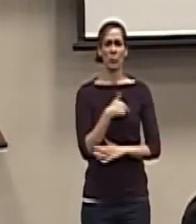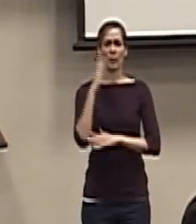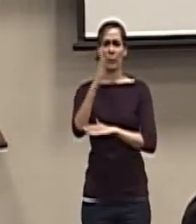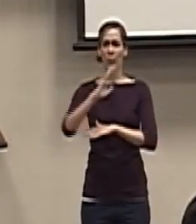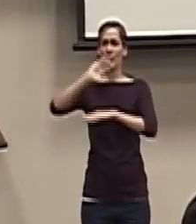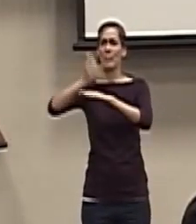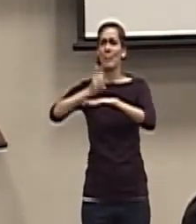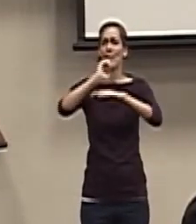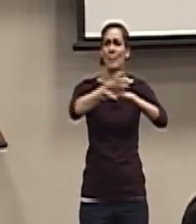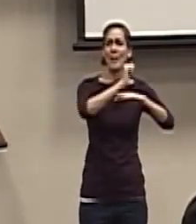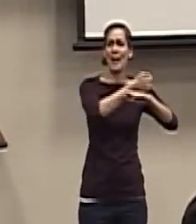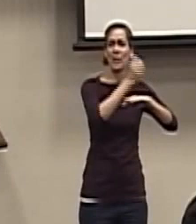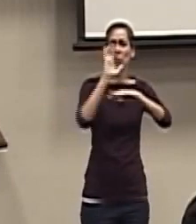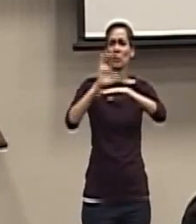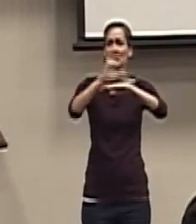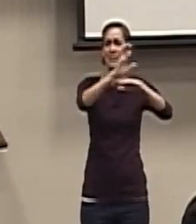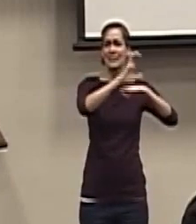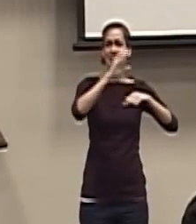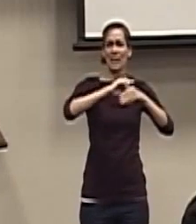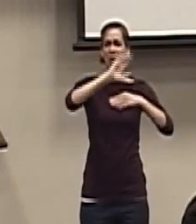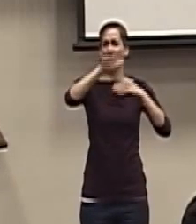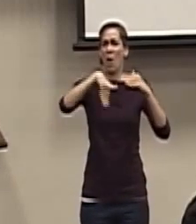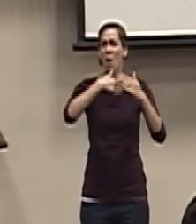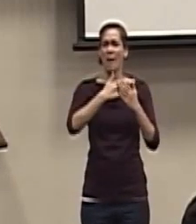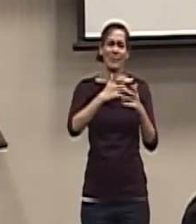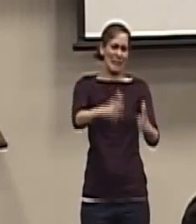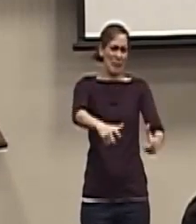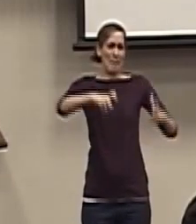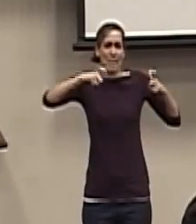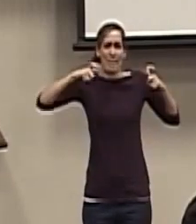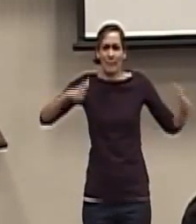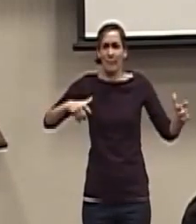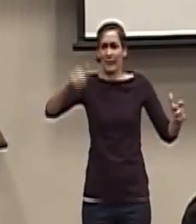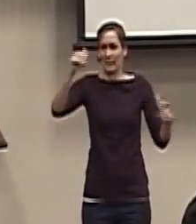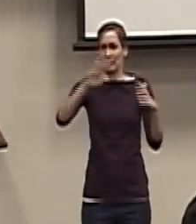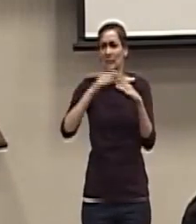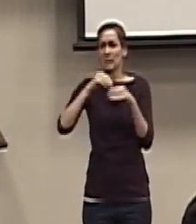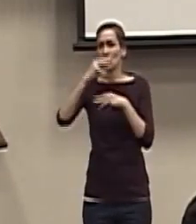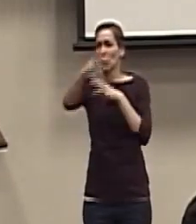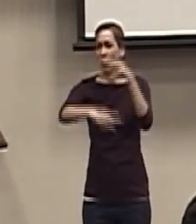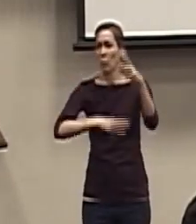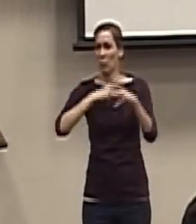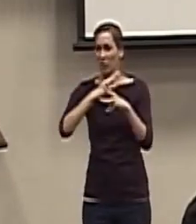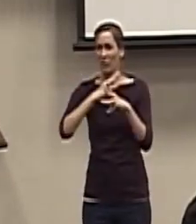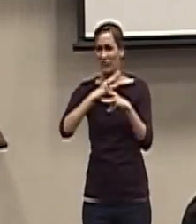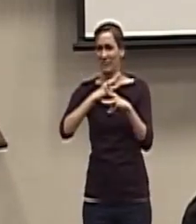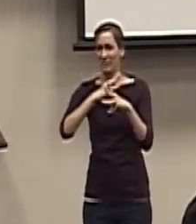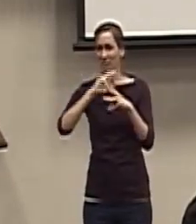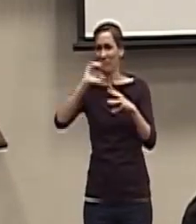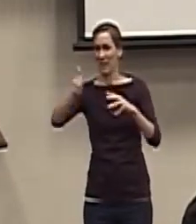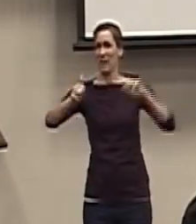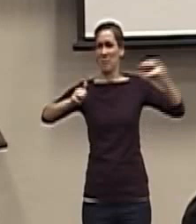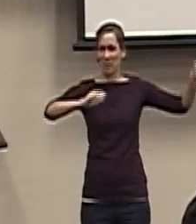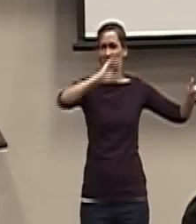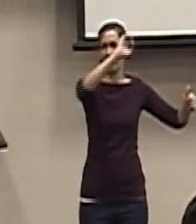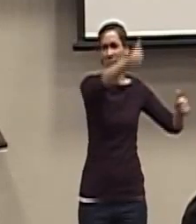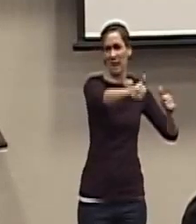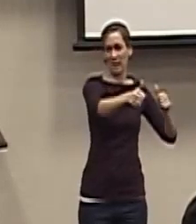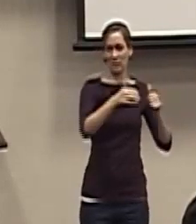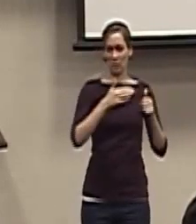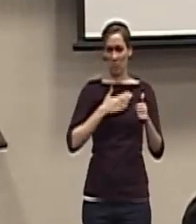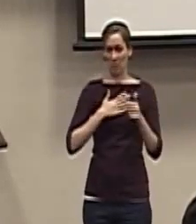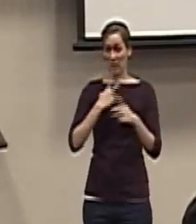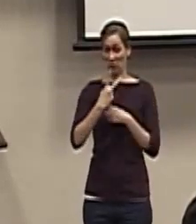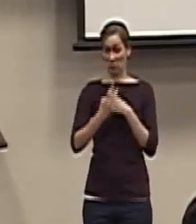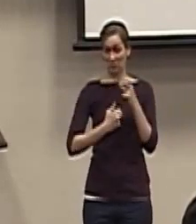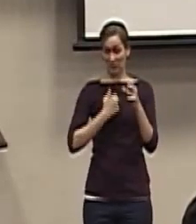By the time my 2 years here was over, it was clear that I wasn't ready for anything like that. And so I